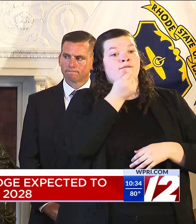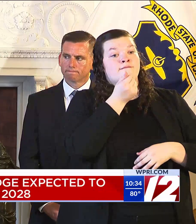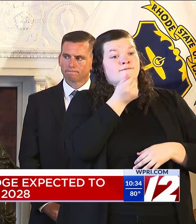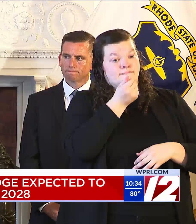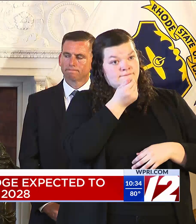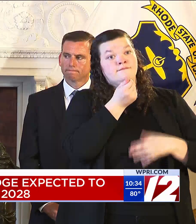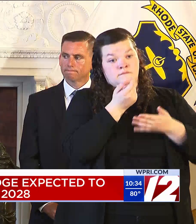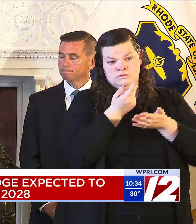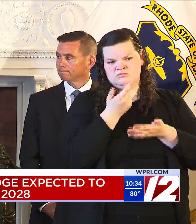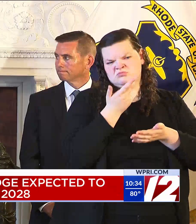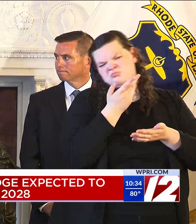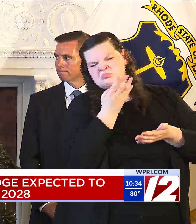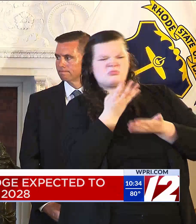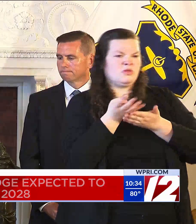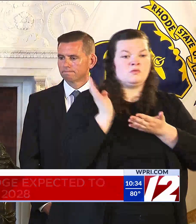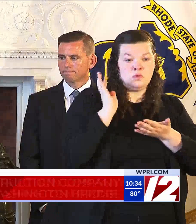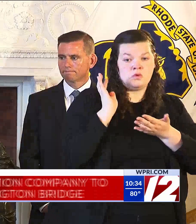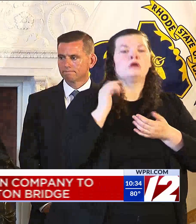safe to use.